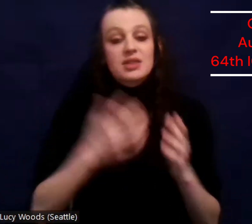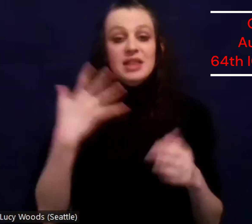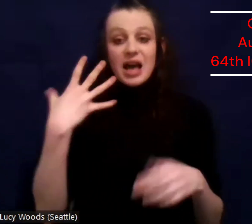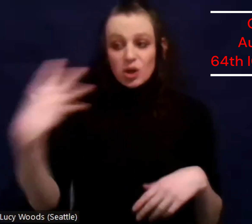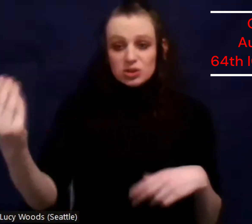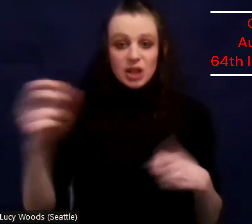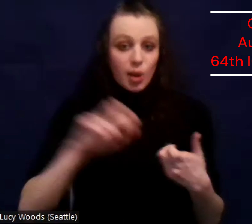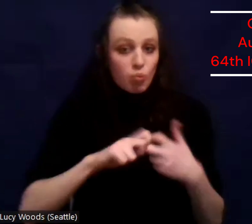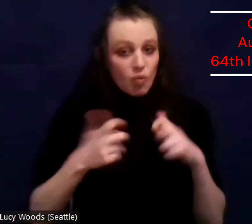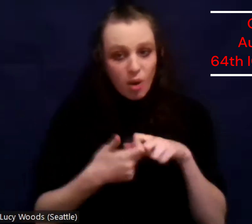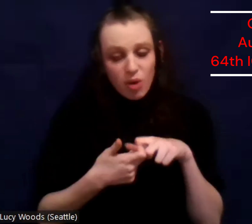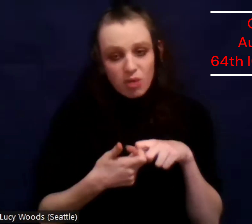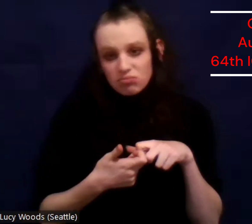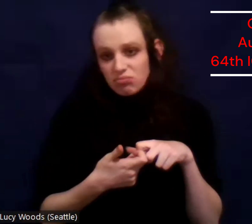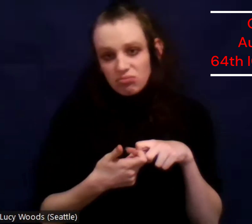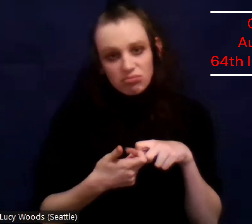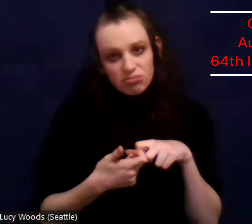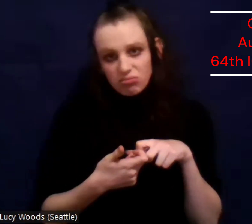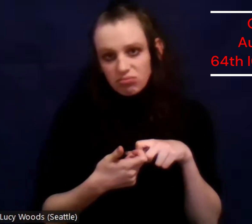circumstance that